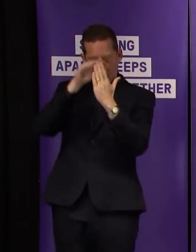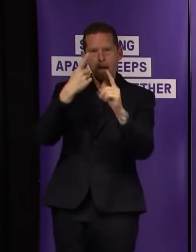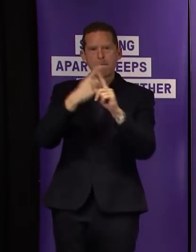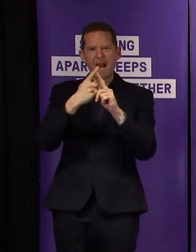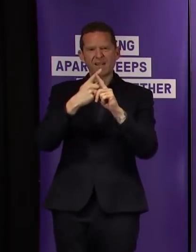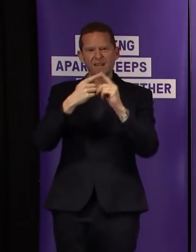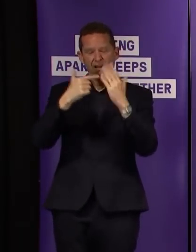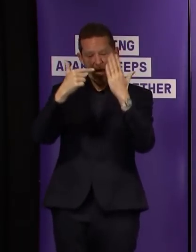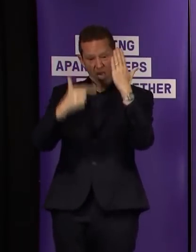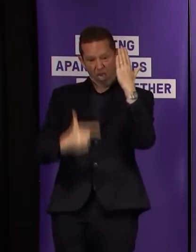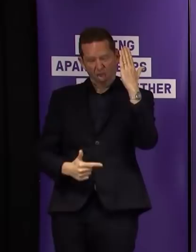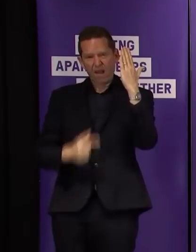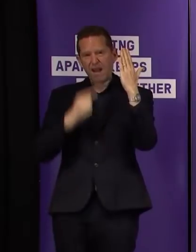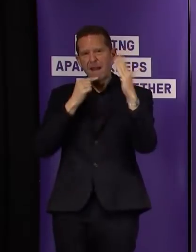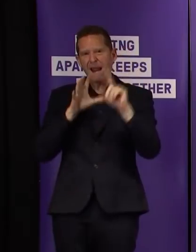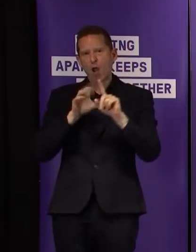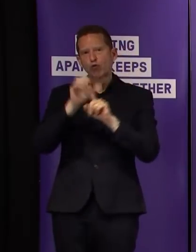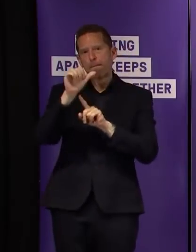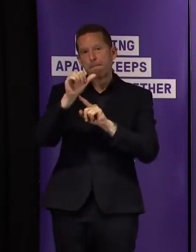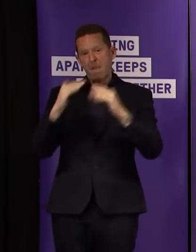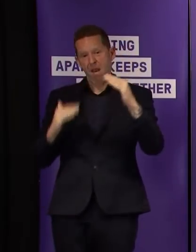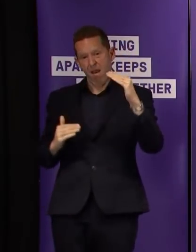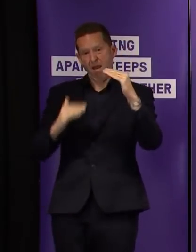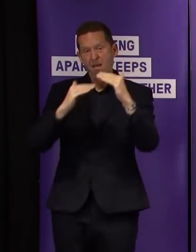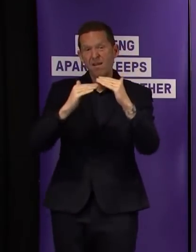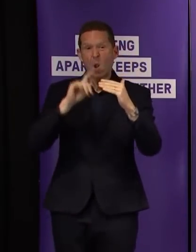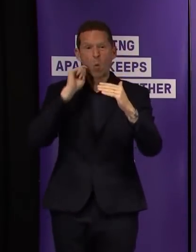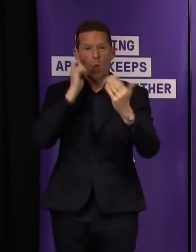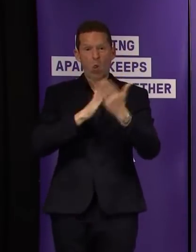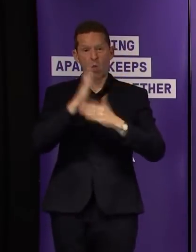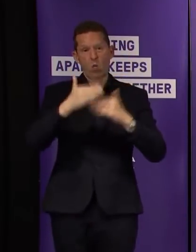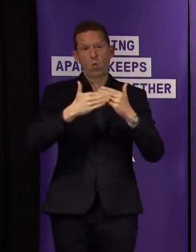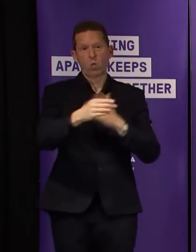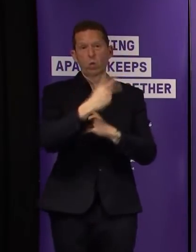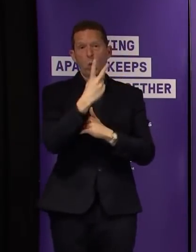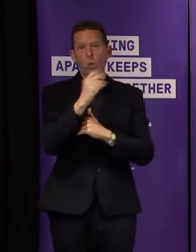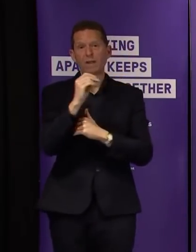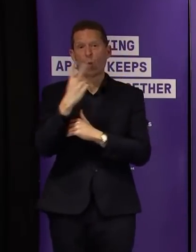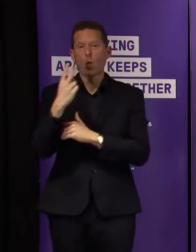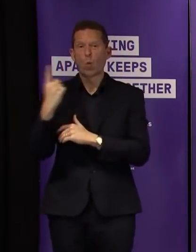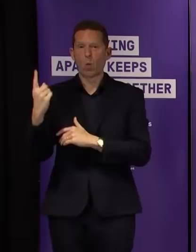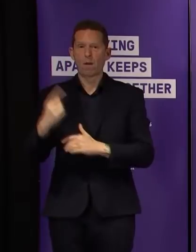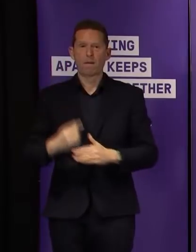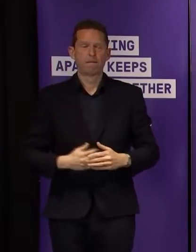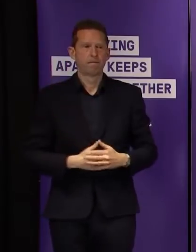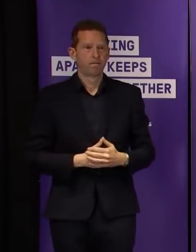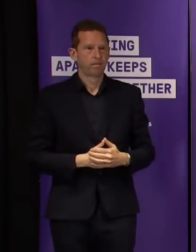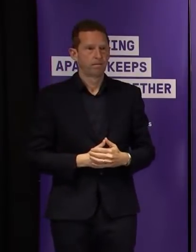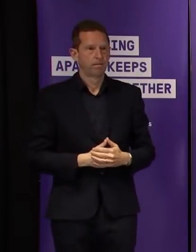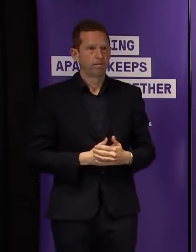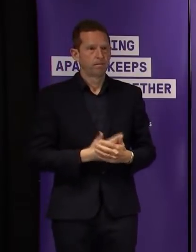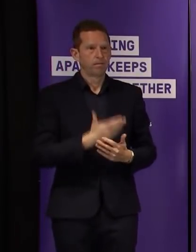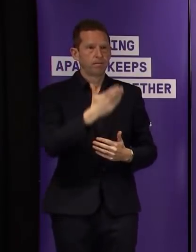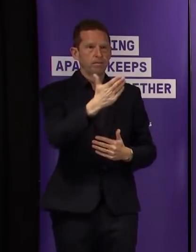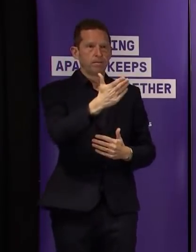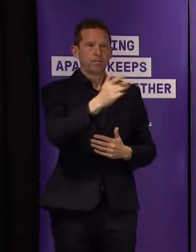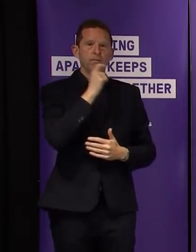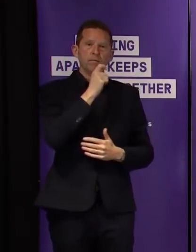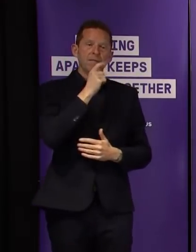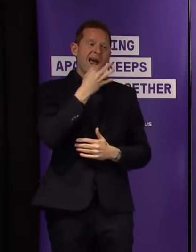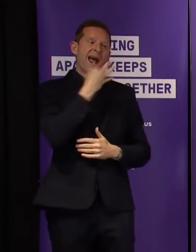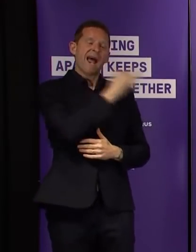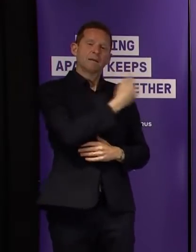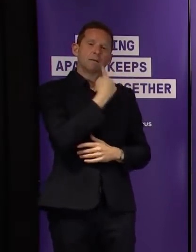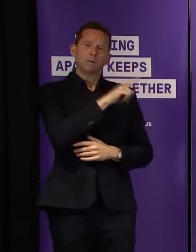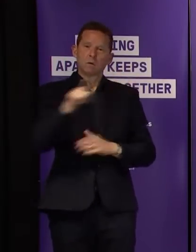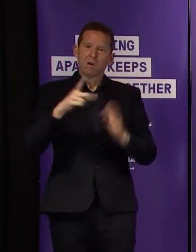up. That plan will have to run into 2021, but we'll have more to say about that soon. You're asking Victorians or Melbourne needs to be patient, and I